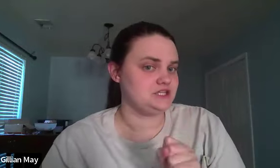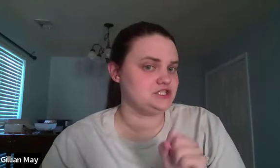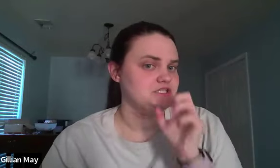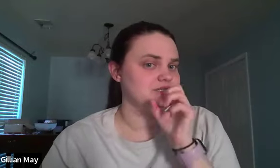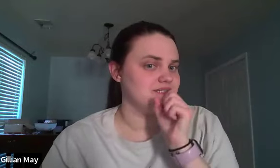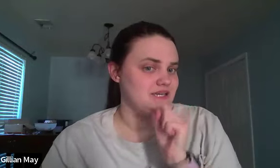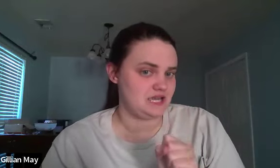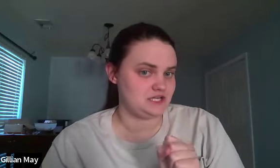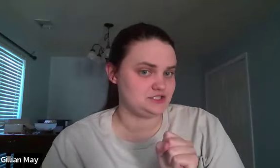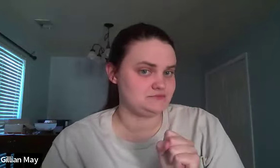Age.